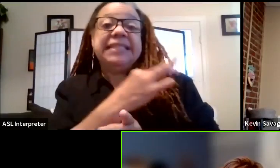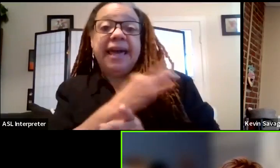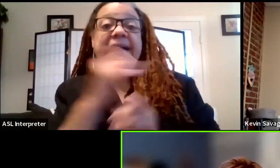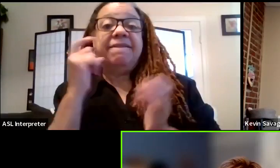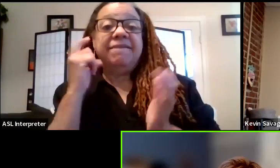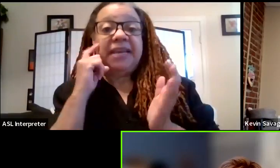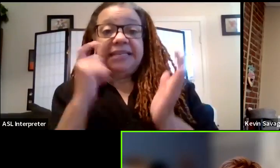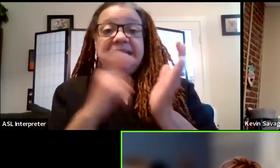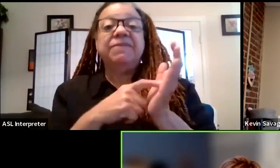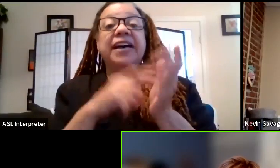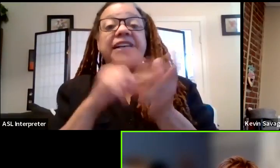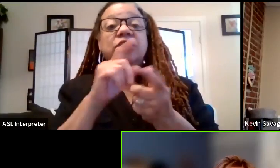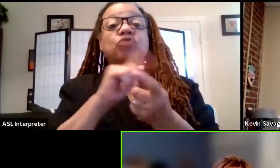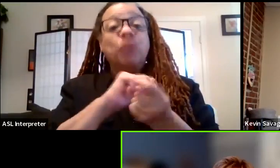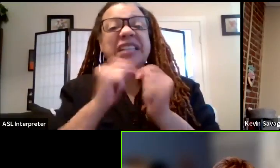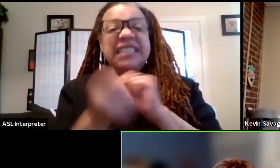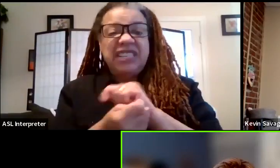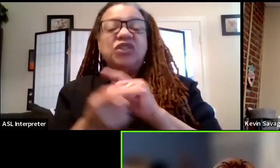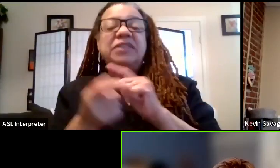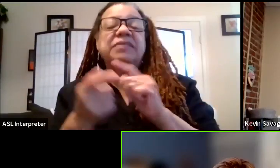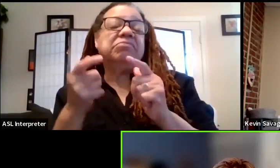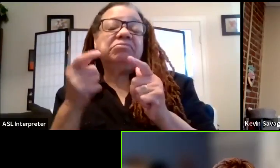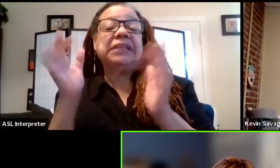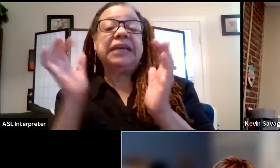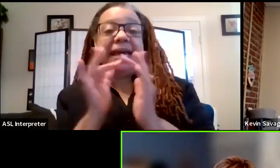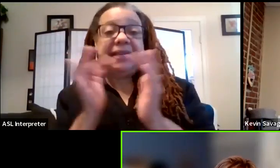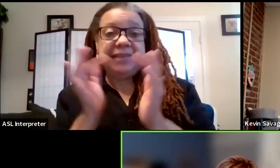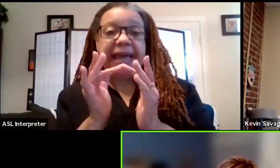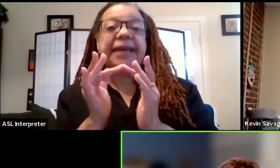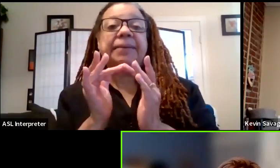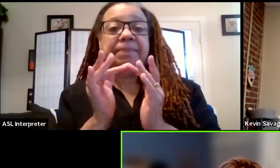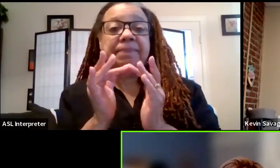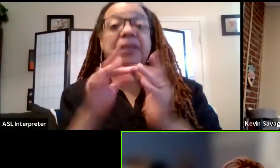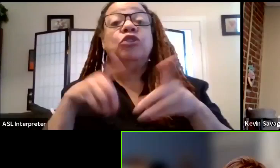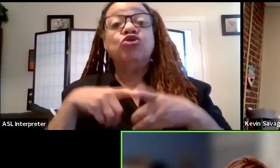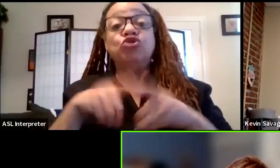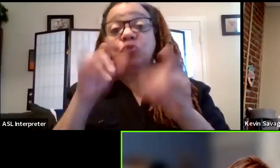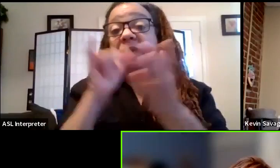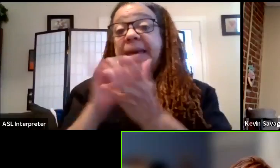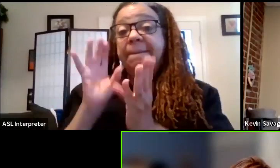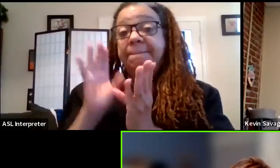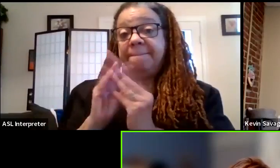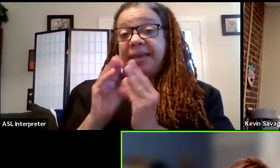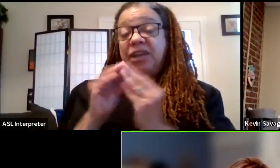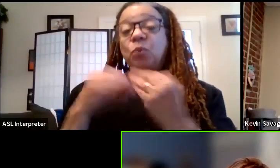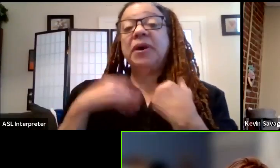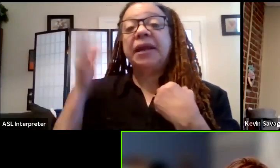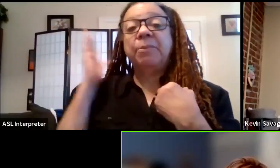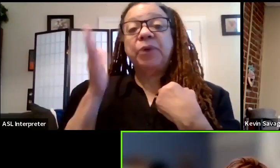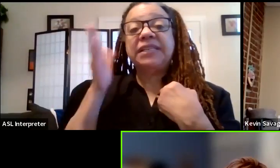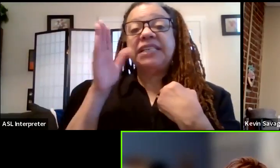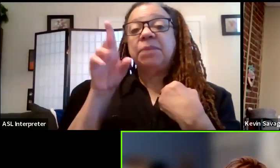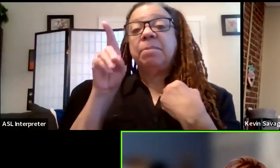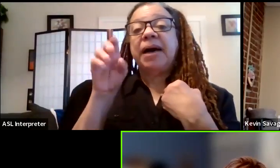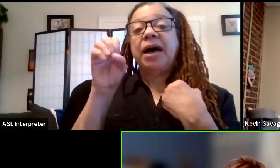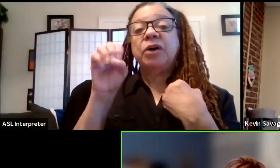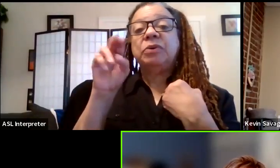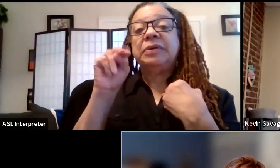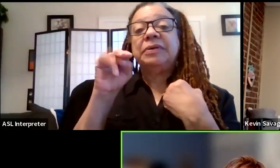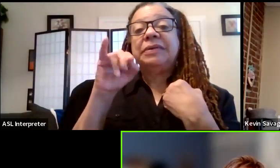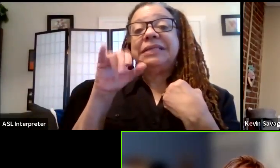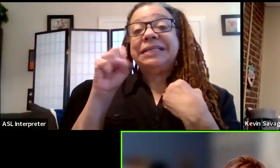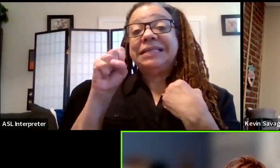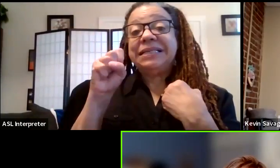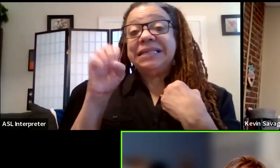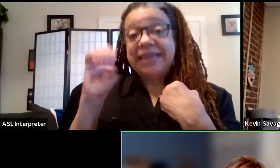the transition contact within our licensed provider agencies. And during that meeting, we had a presentation by Denise Aitchen and Jordan Maddox of our